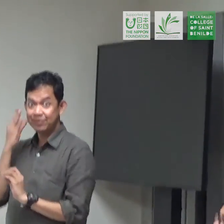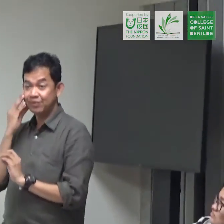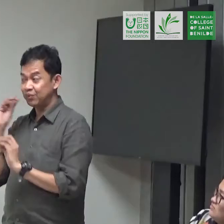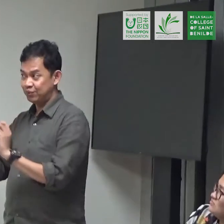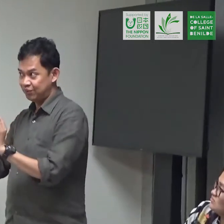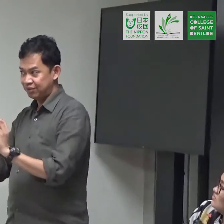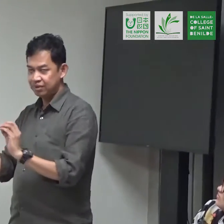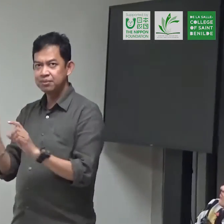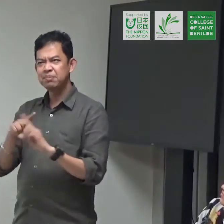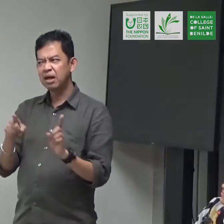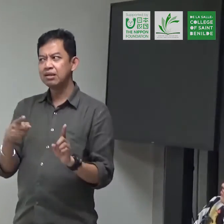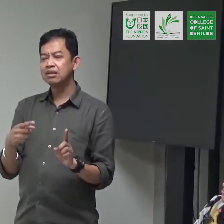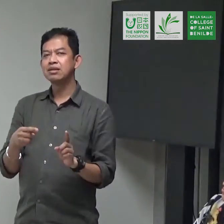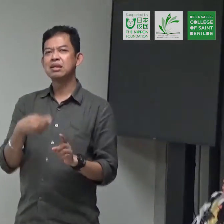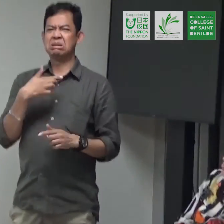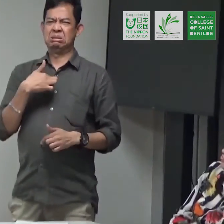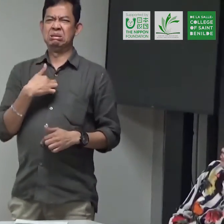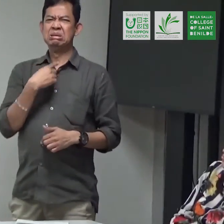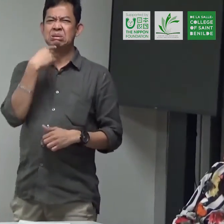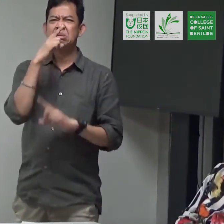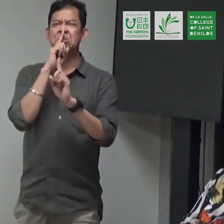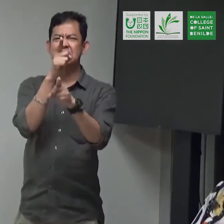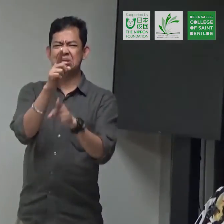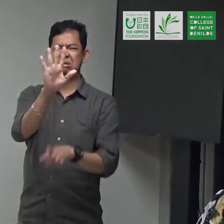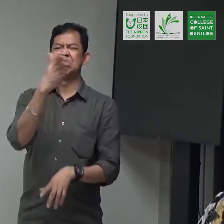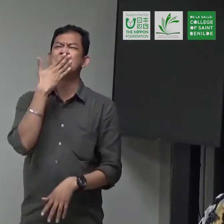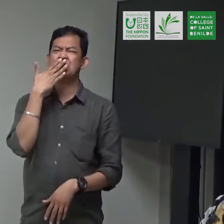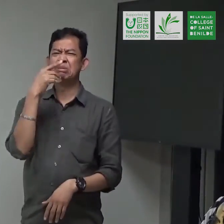So, there's no experience.